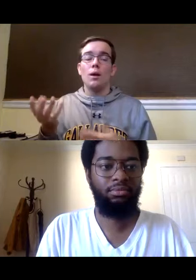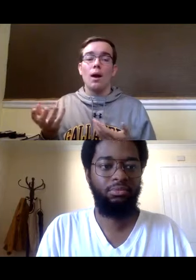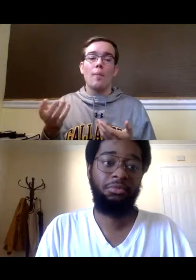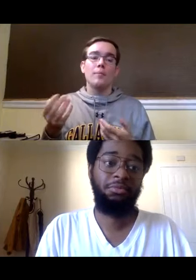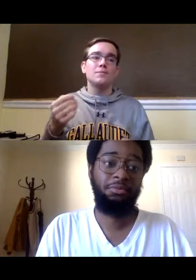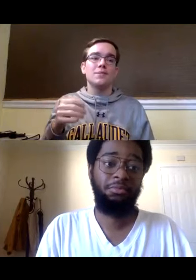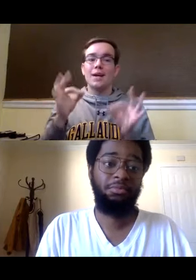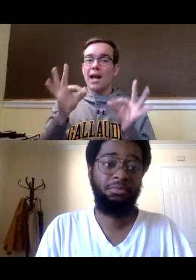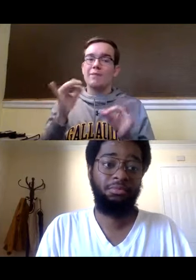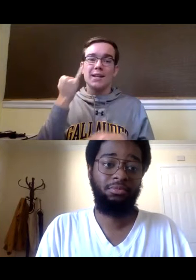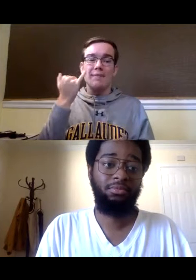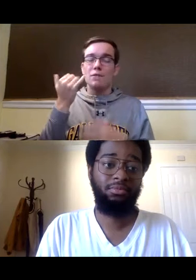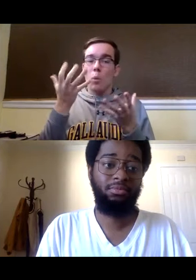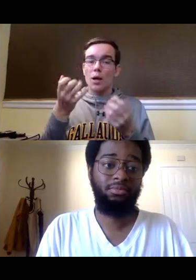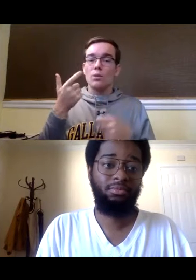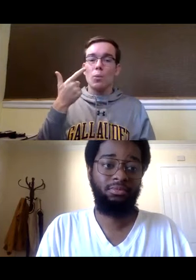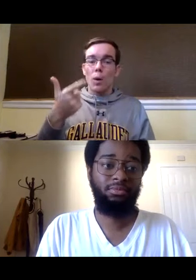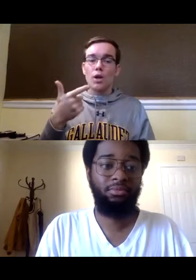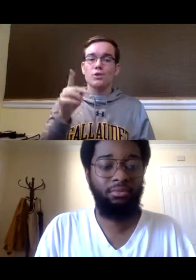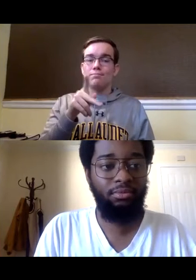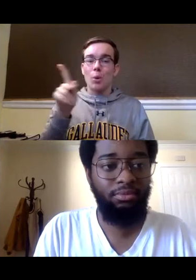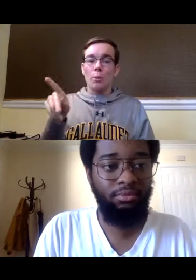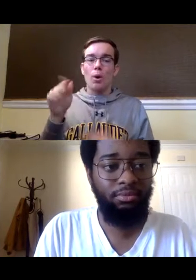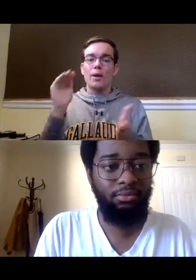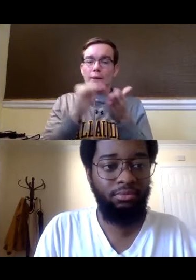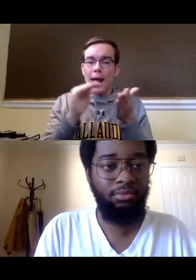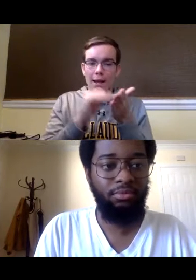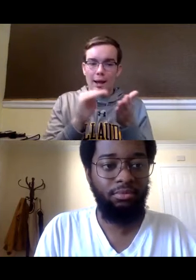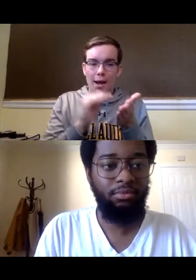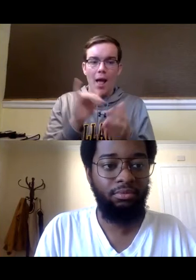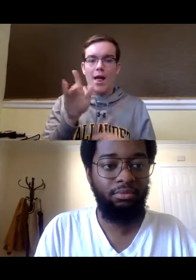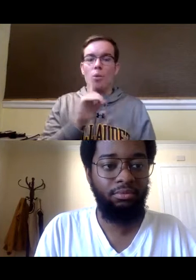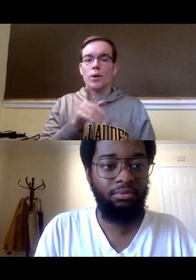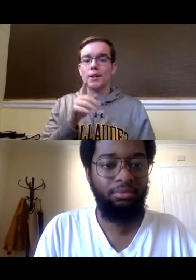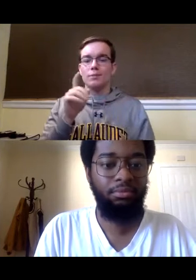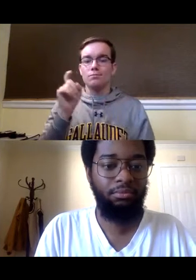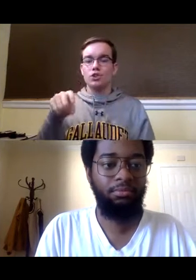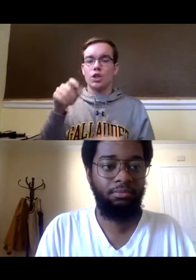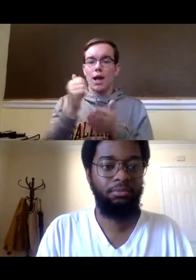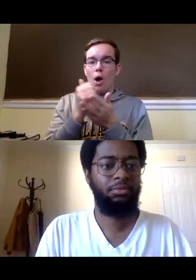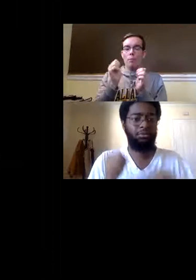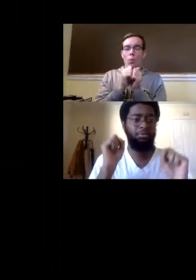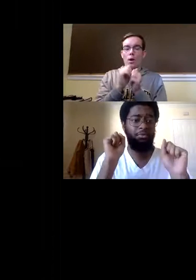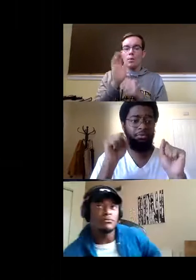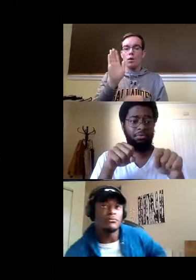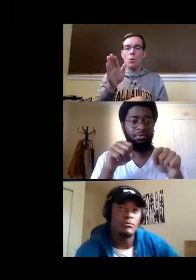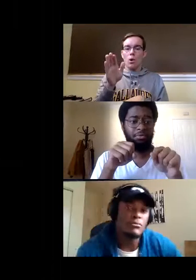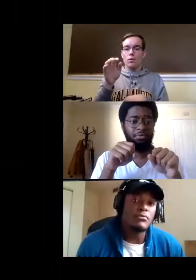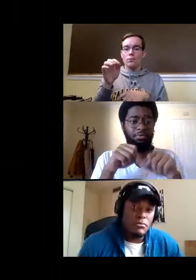help all of you. And if you would like to watch the PowerPoint again,